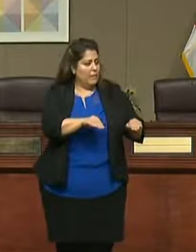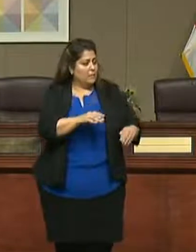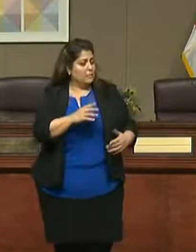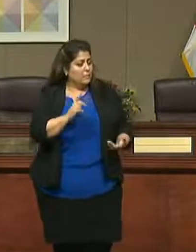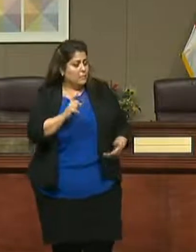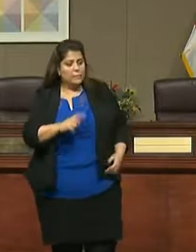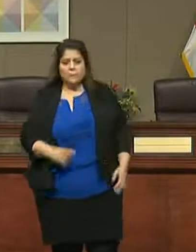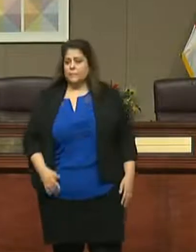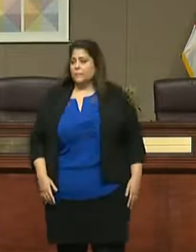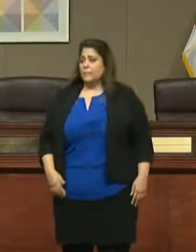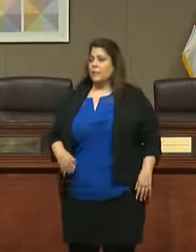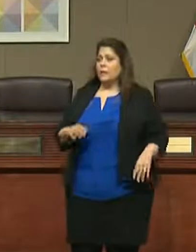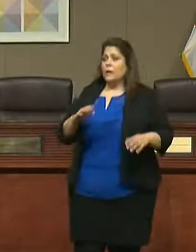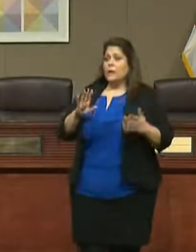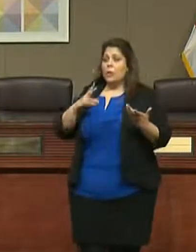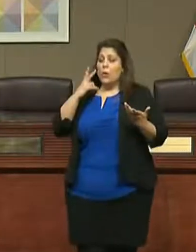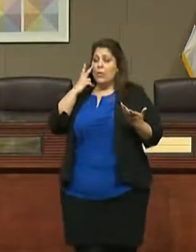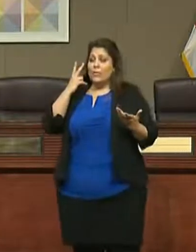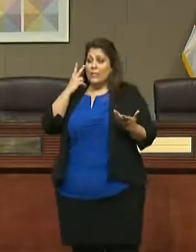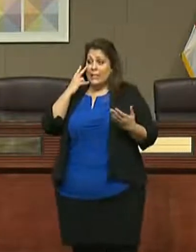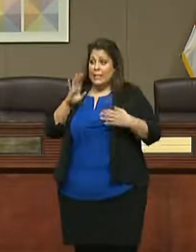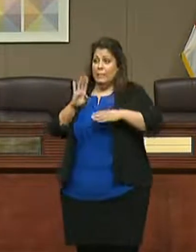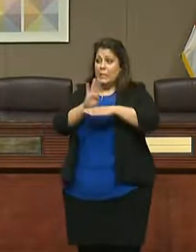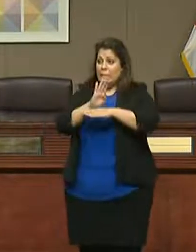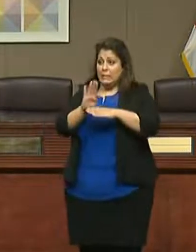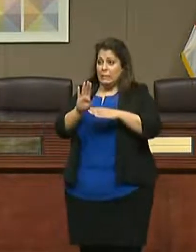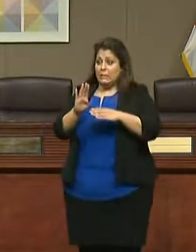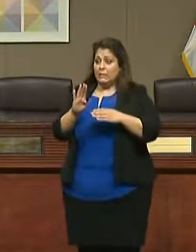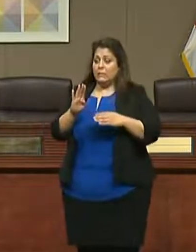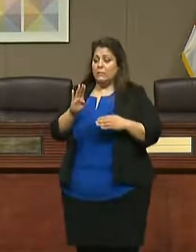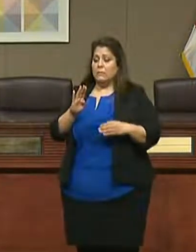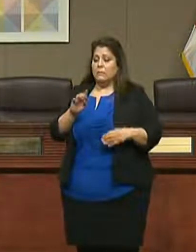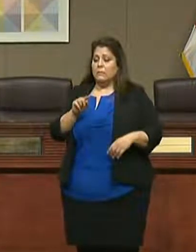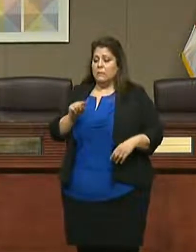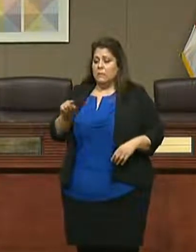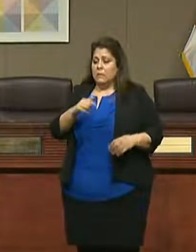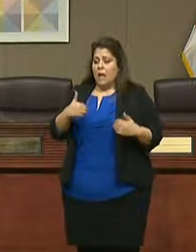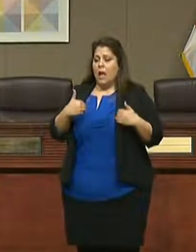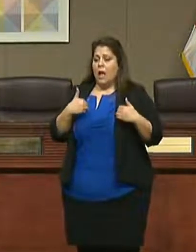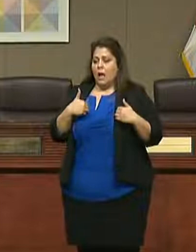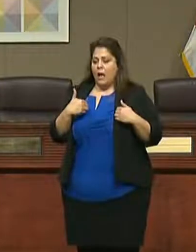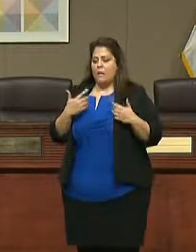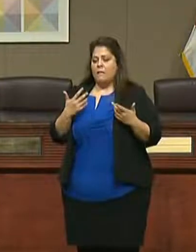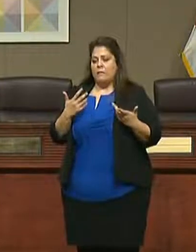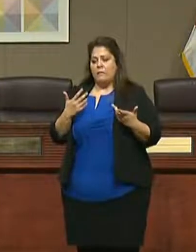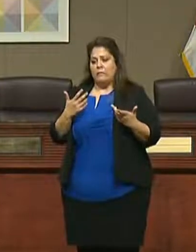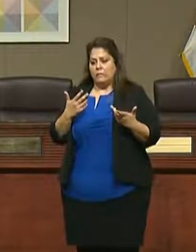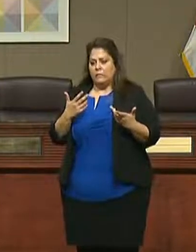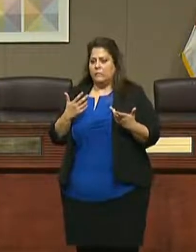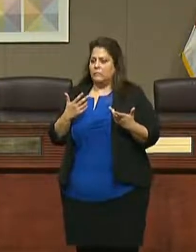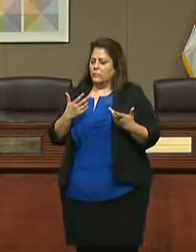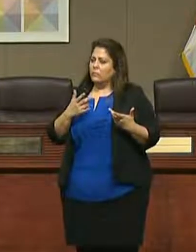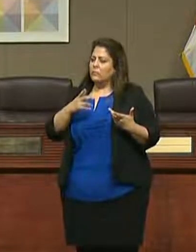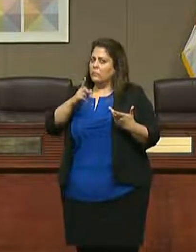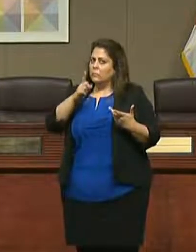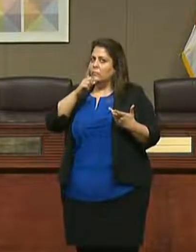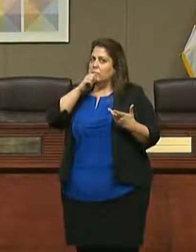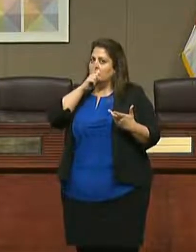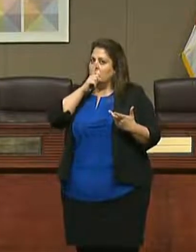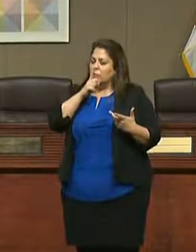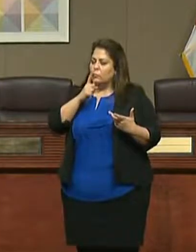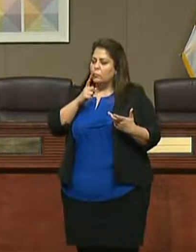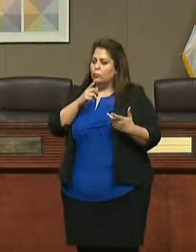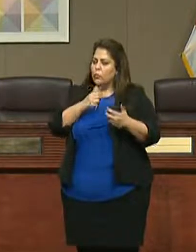Where we have seen businesses that have been primary offenders of